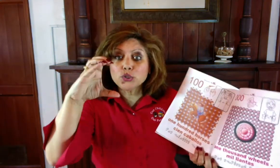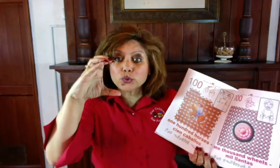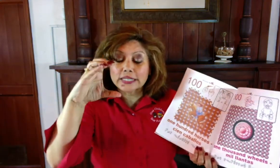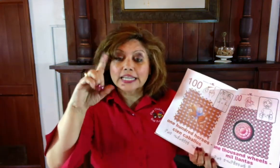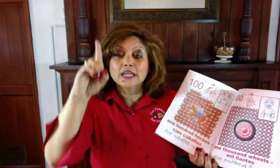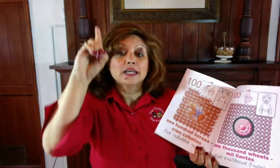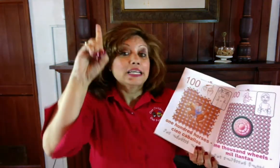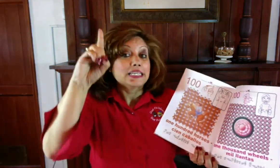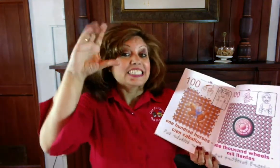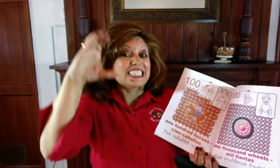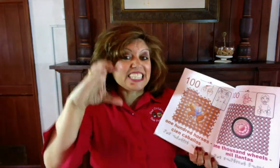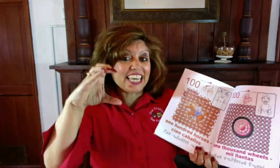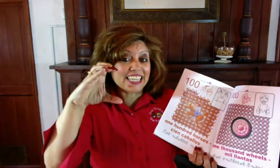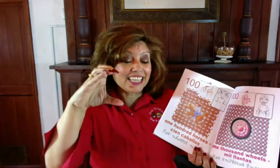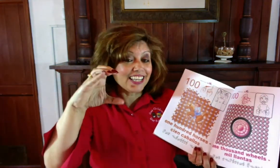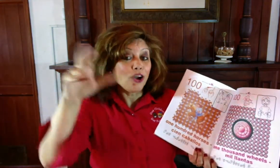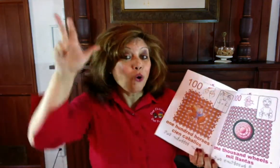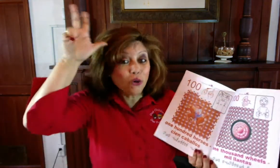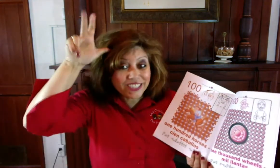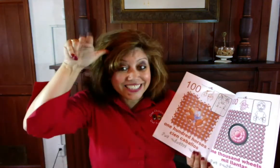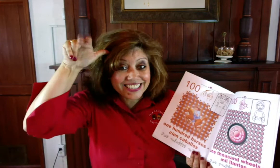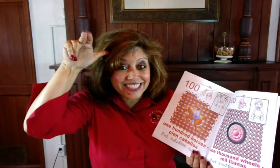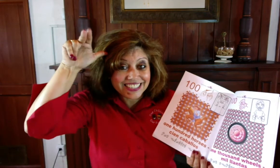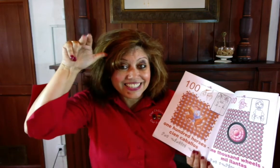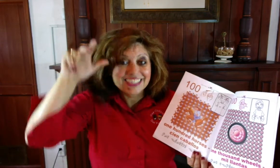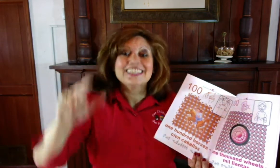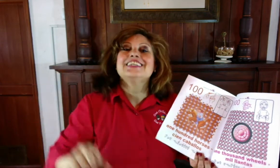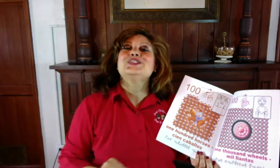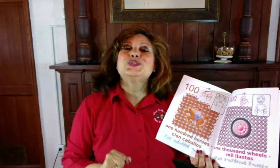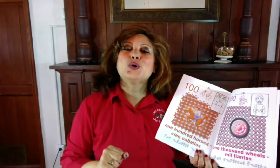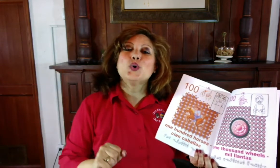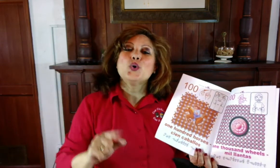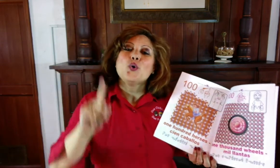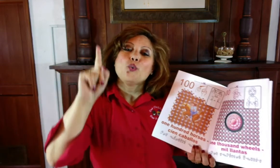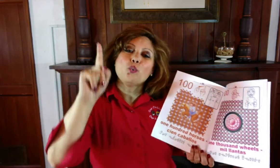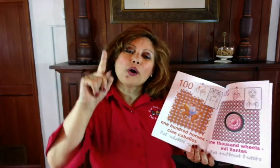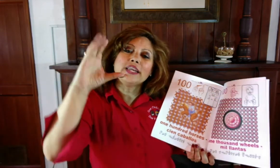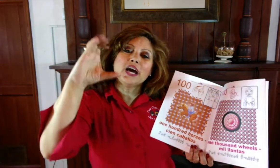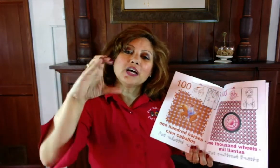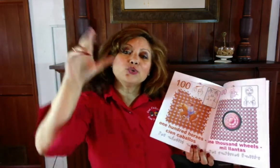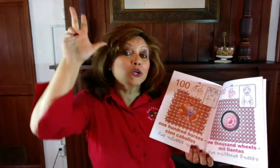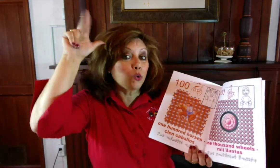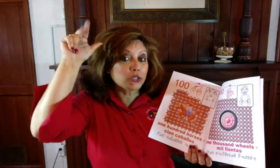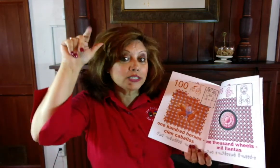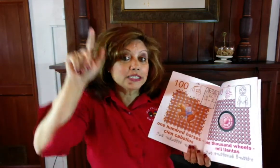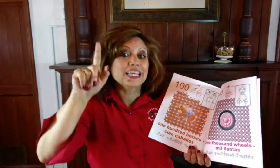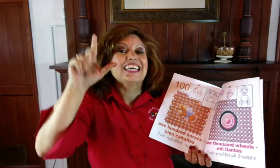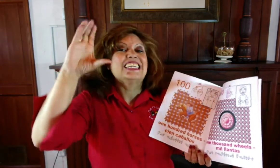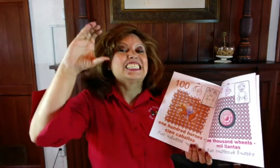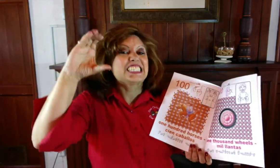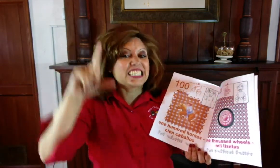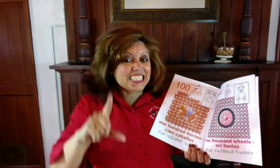100, 100 horses. So 100 horses,